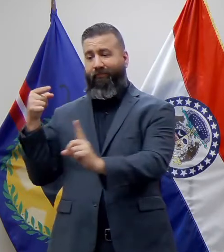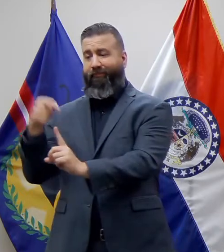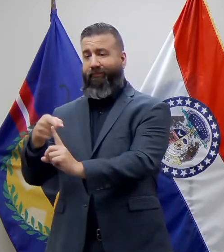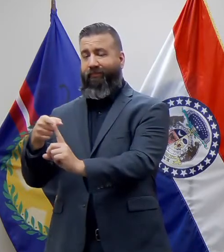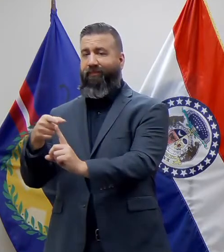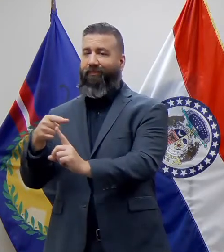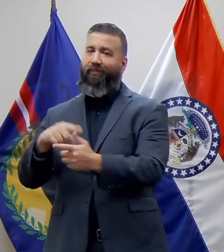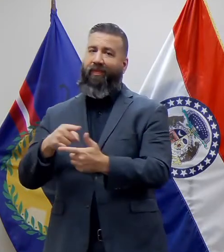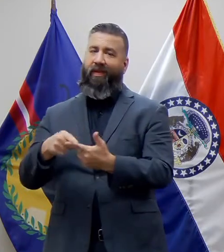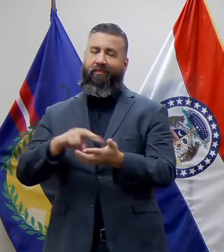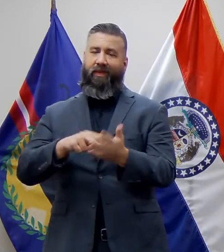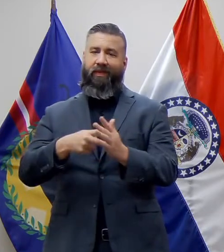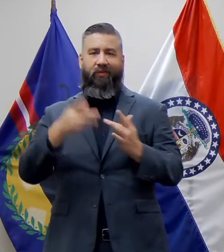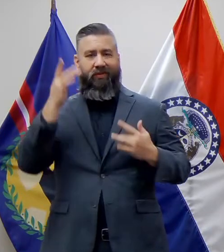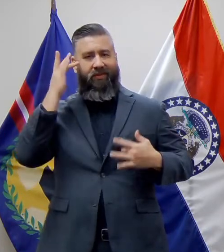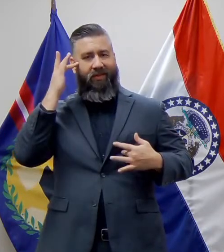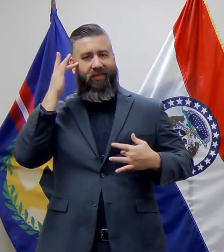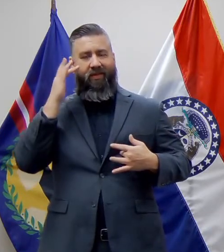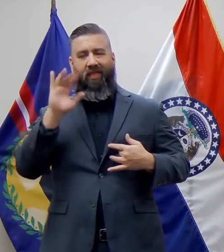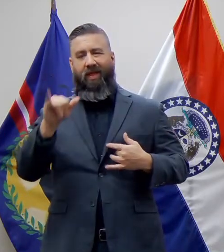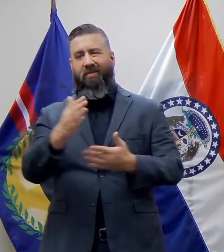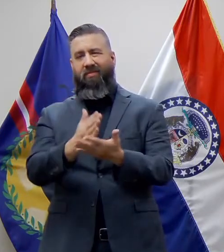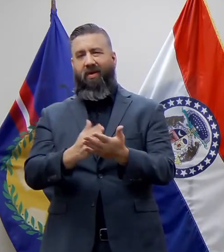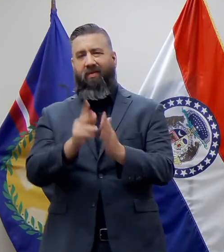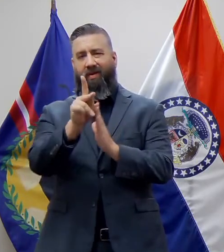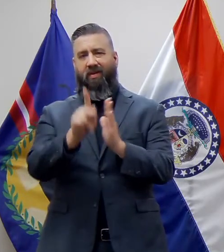out sick. And that's part of the sick leave policy.